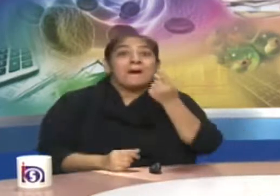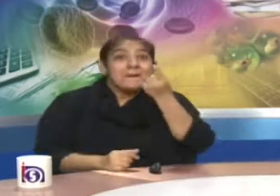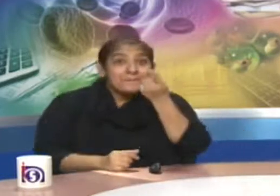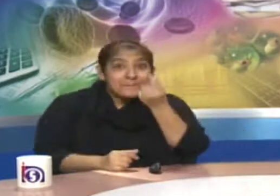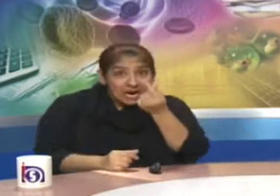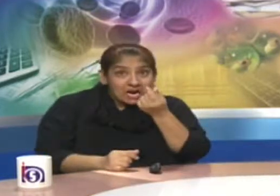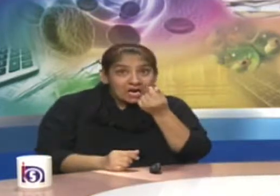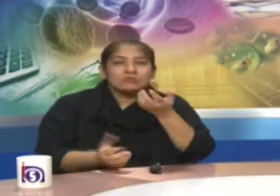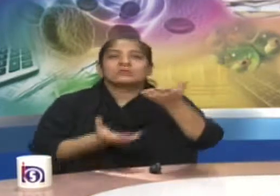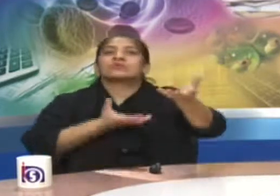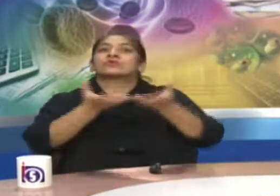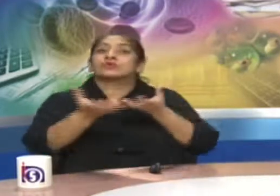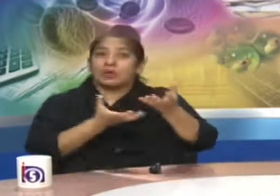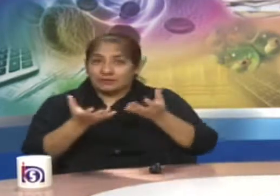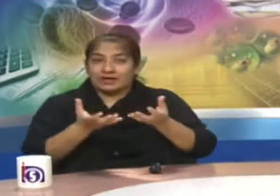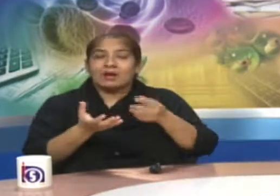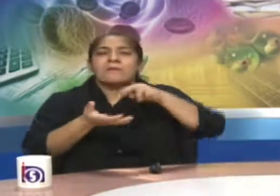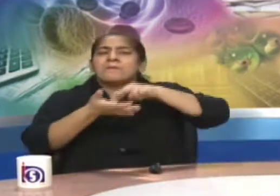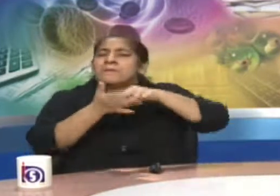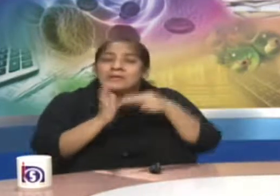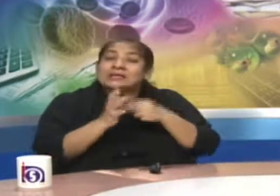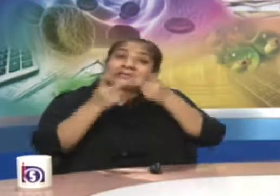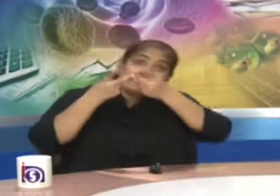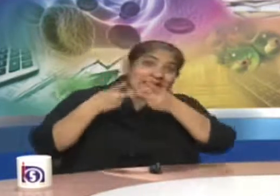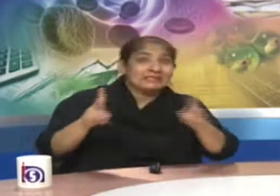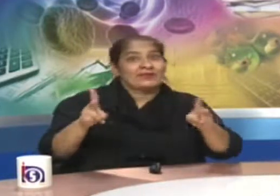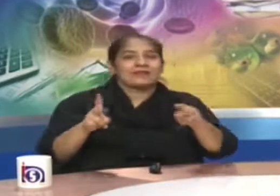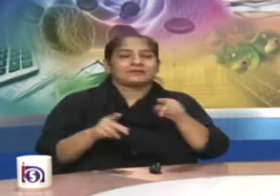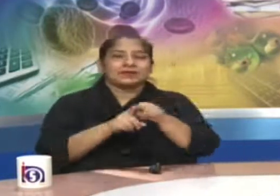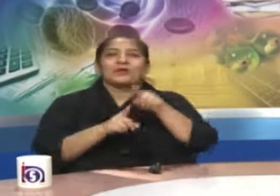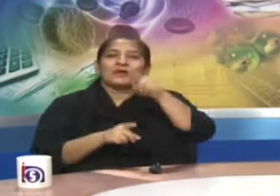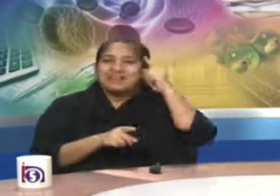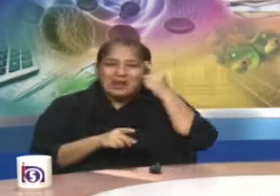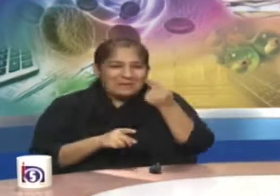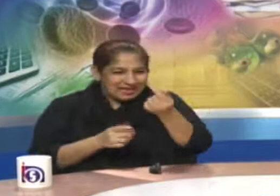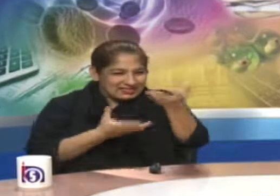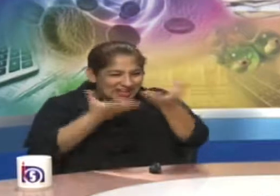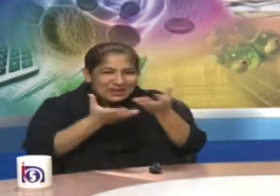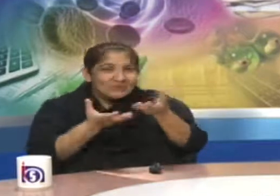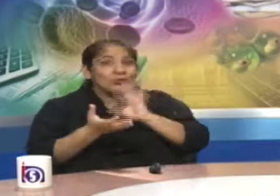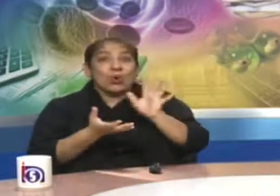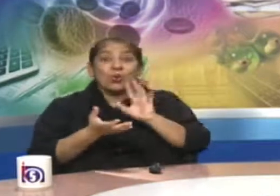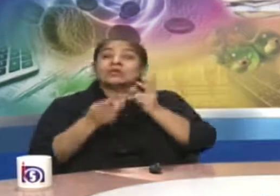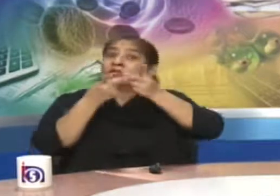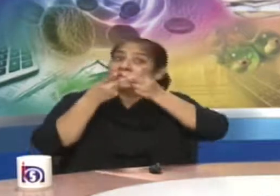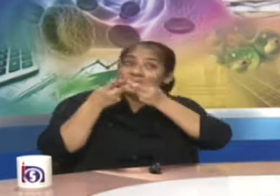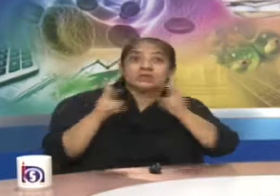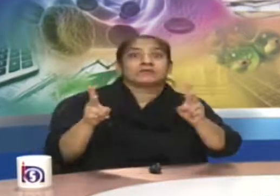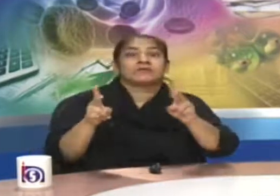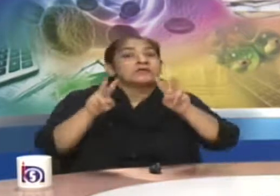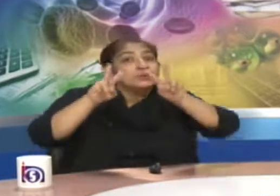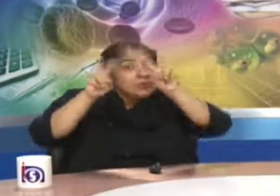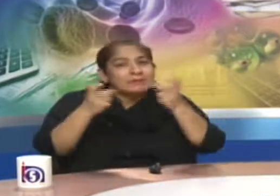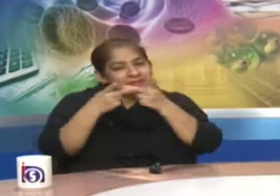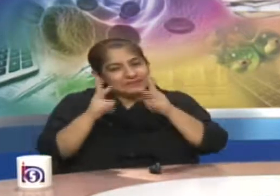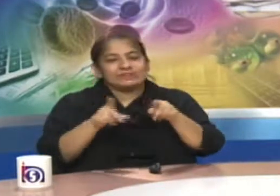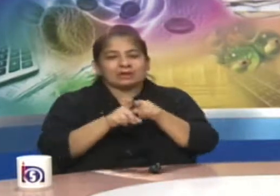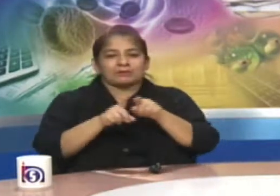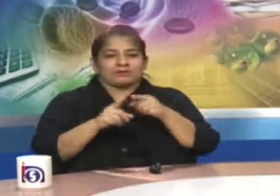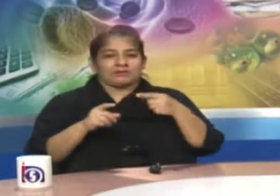This one is different. So, money market is a different. You must be thinking about money and